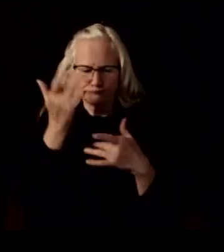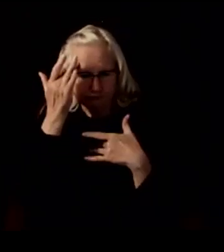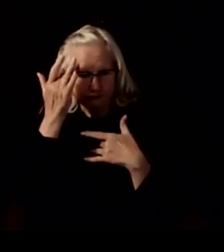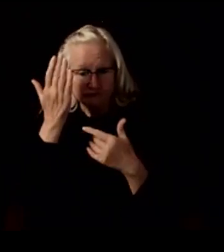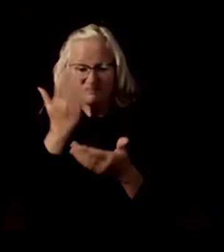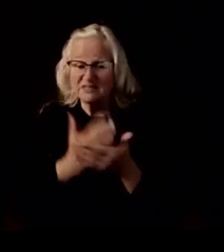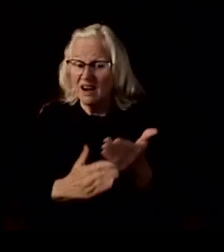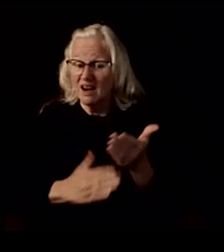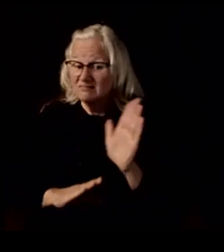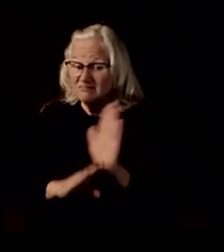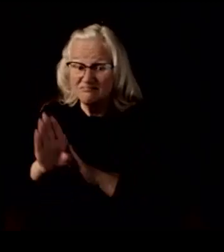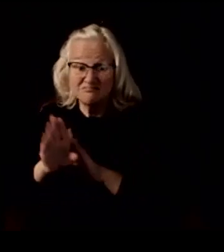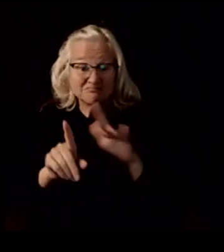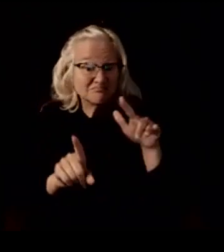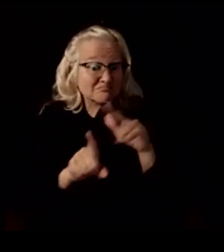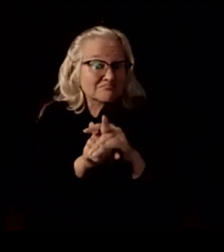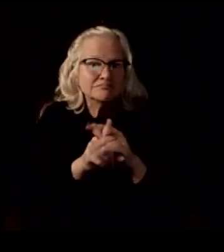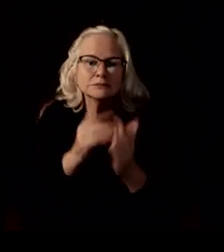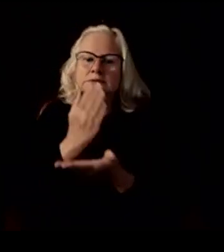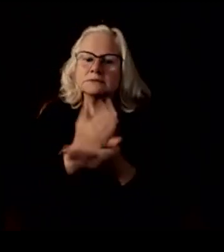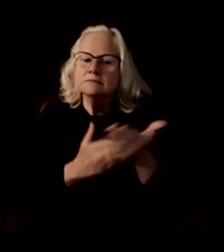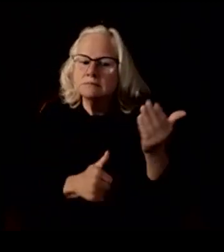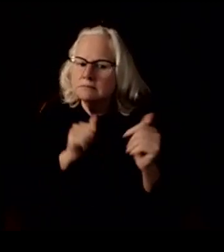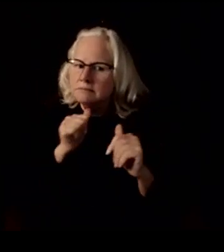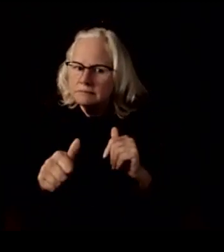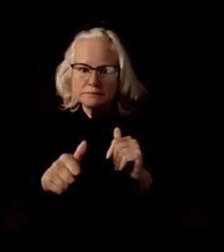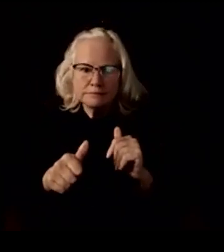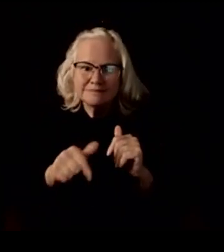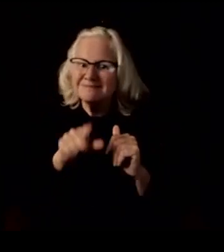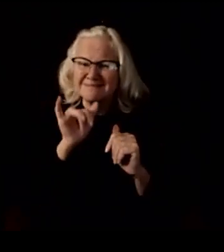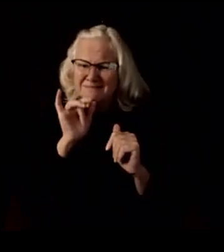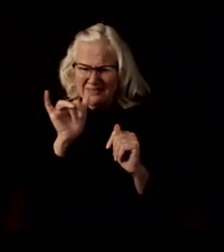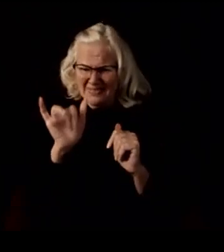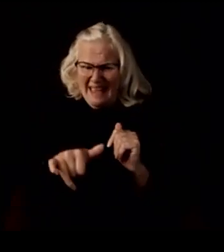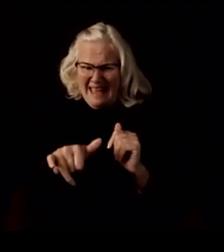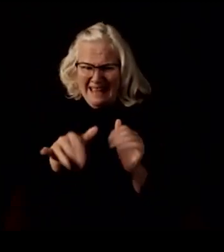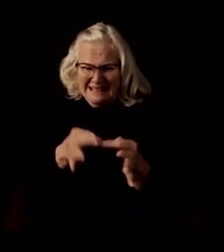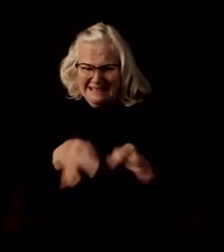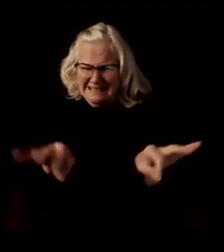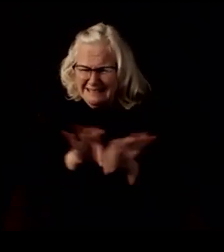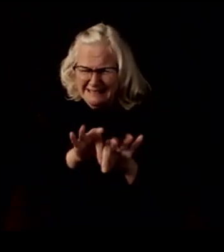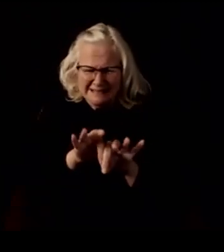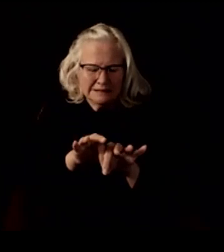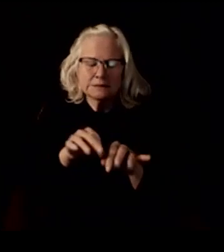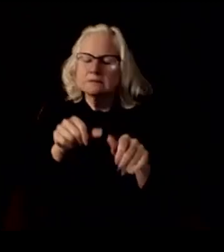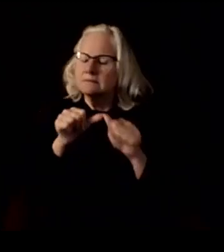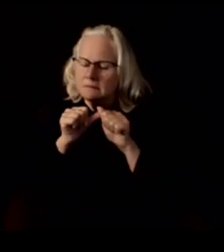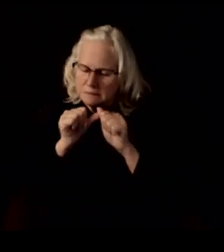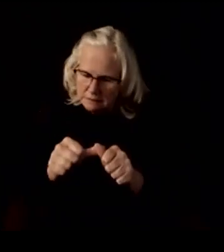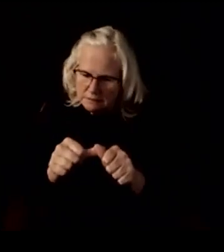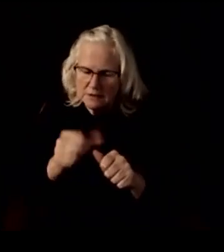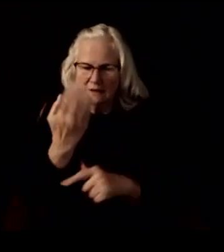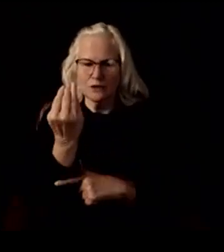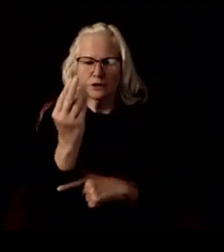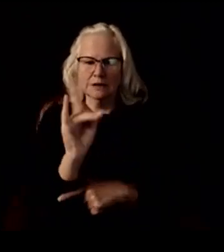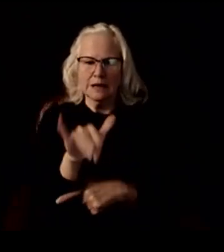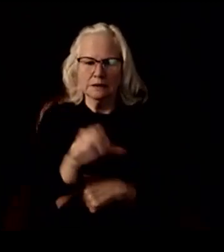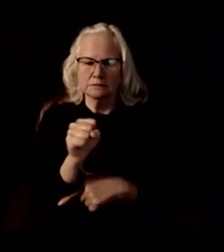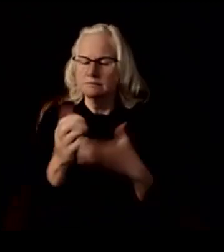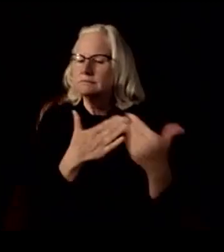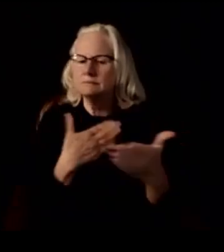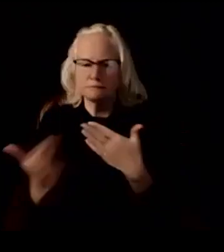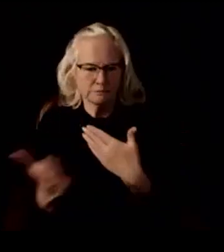it's important for people to stay home the entire 14 days so you don't risk spreading the disease to others, especially someone who might